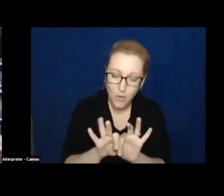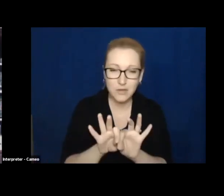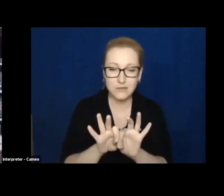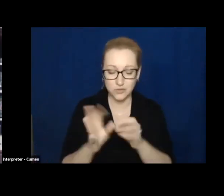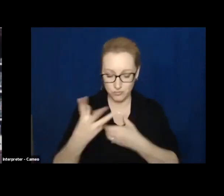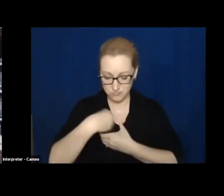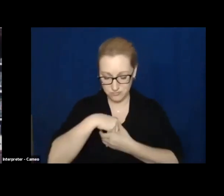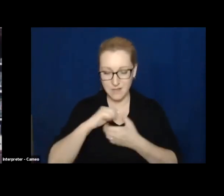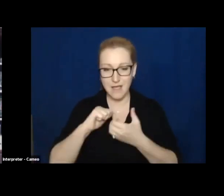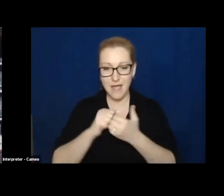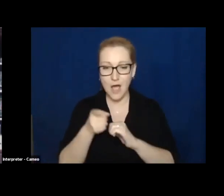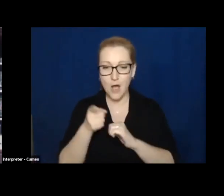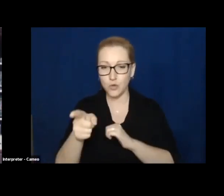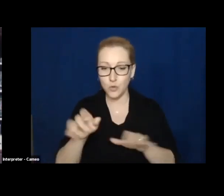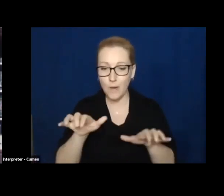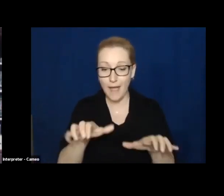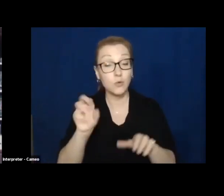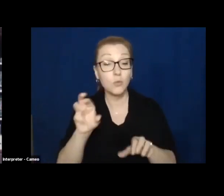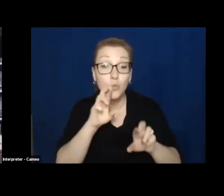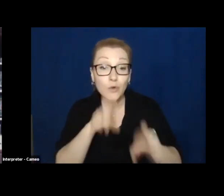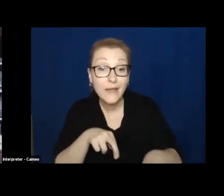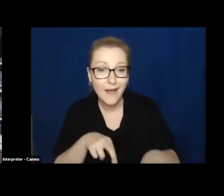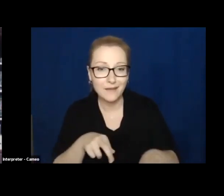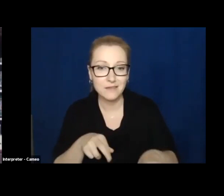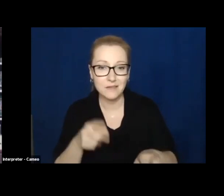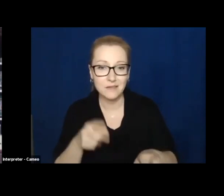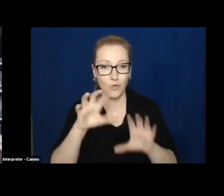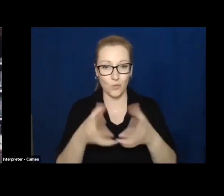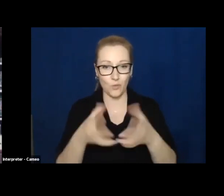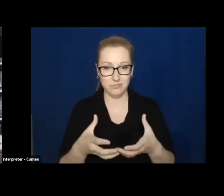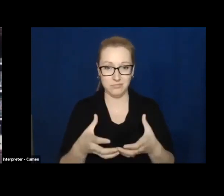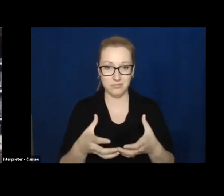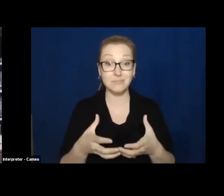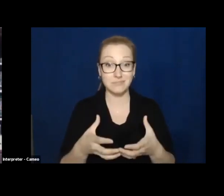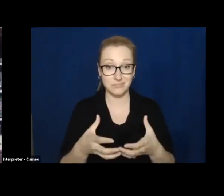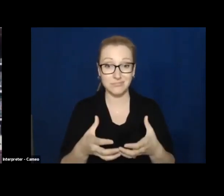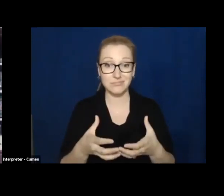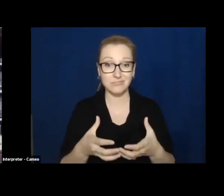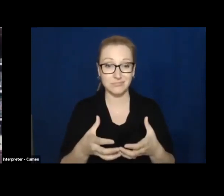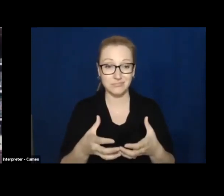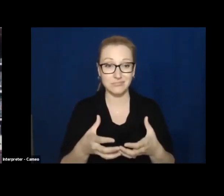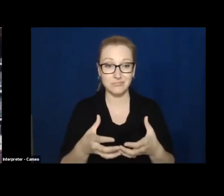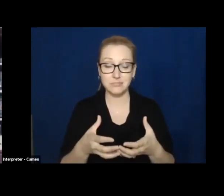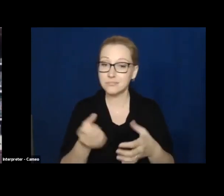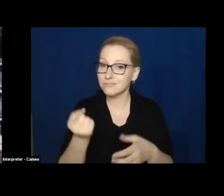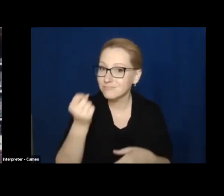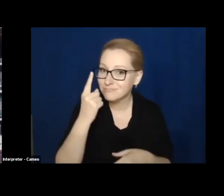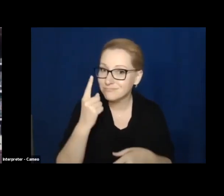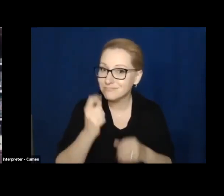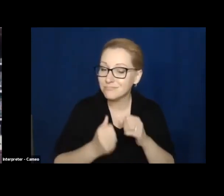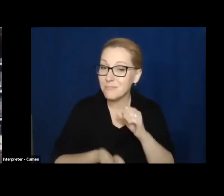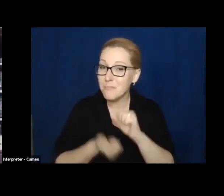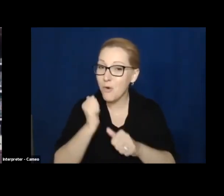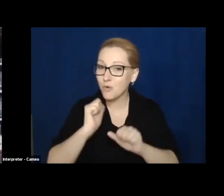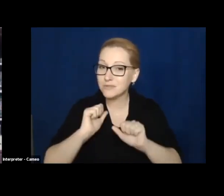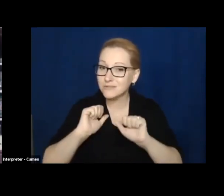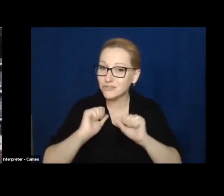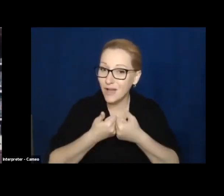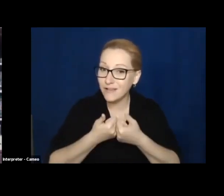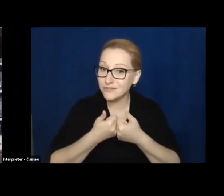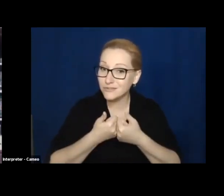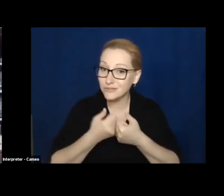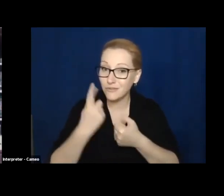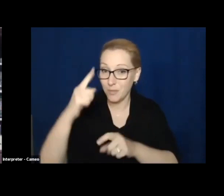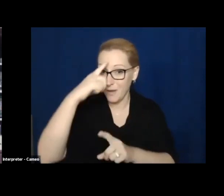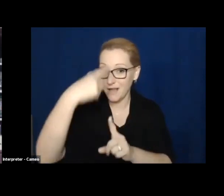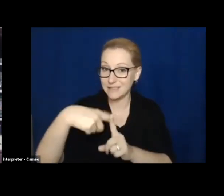or react to what's happening in the world around you. The most difficult part of a positive mindset is